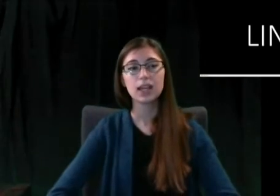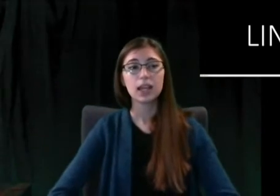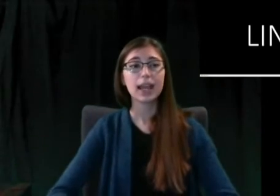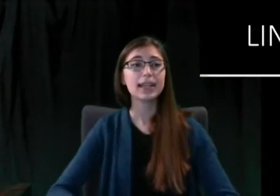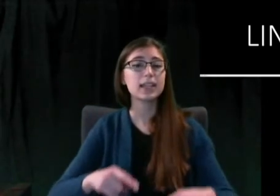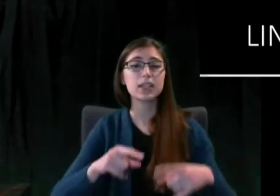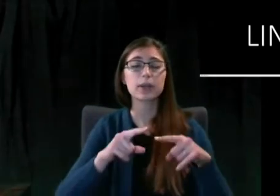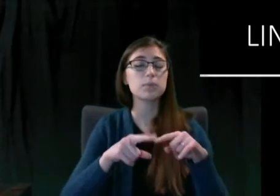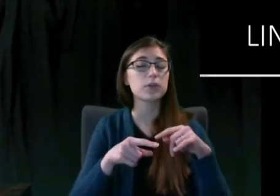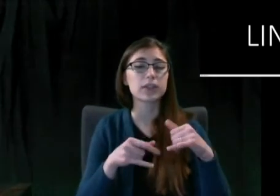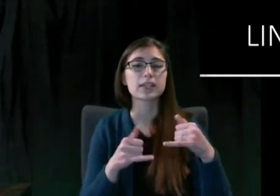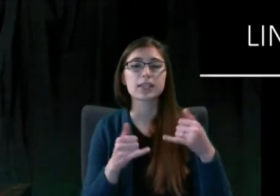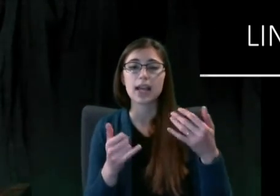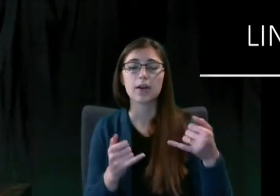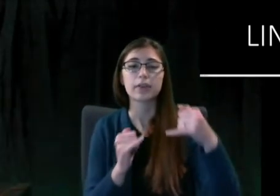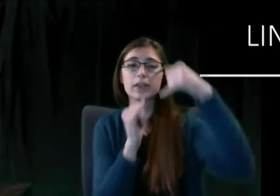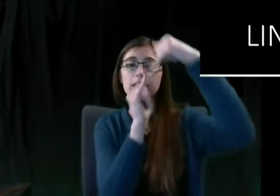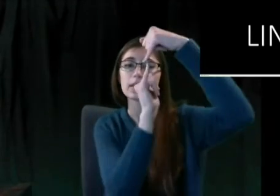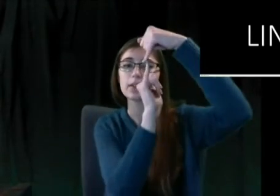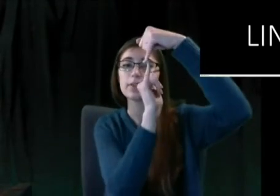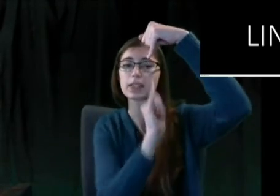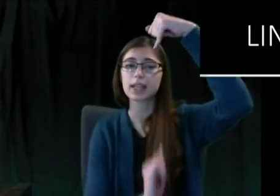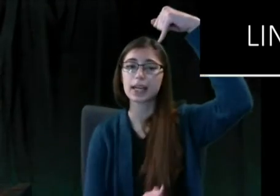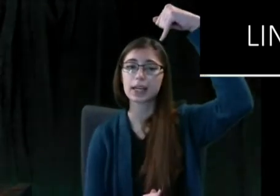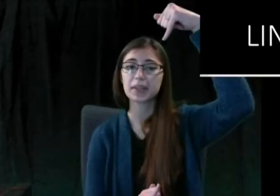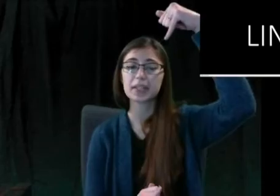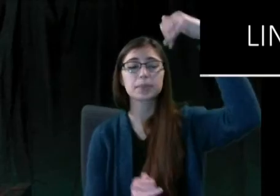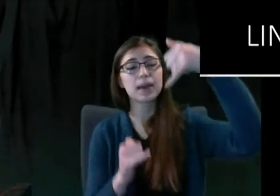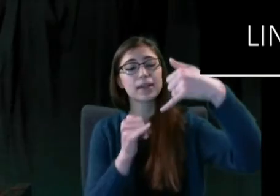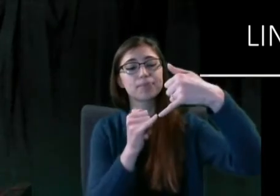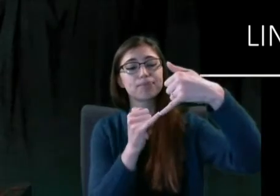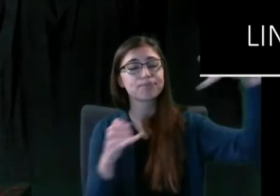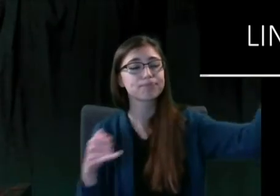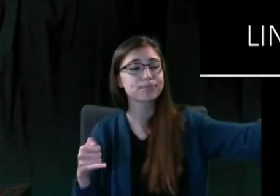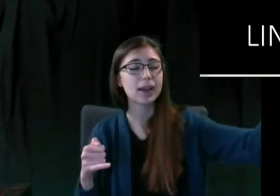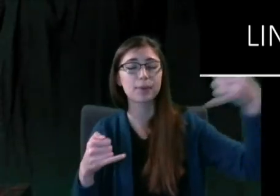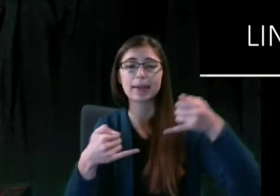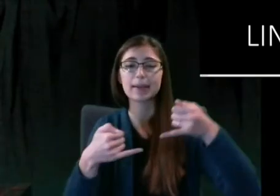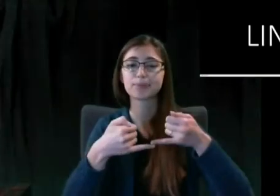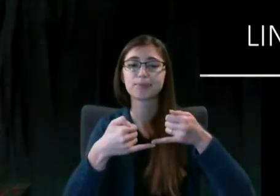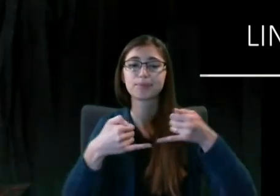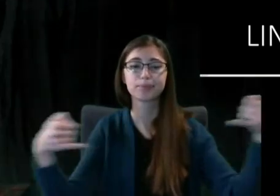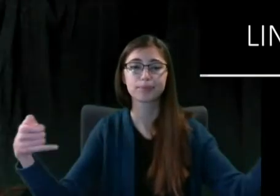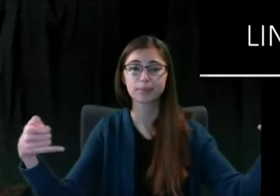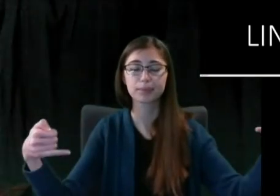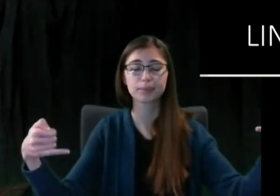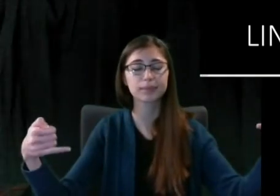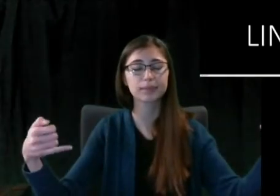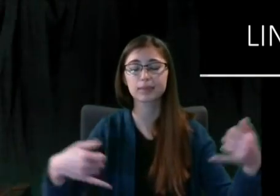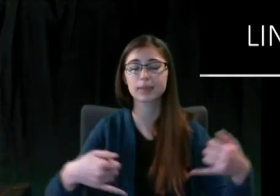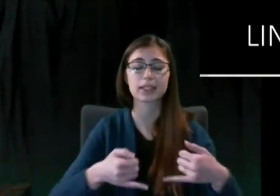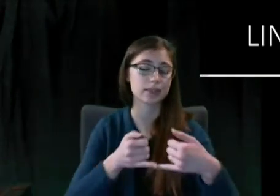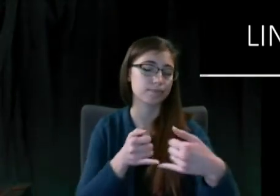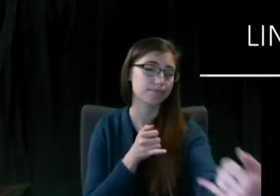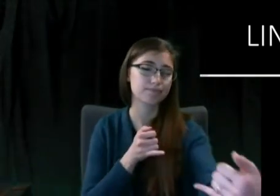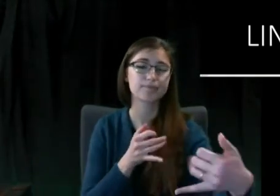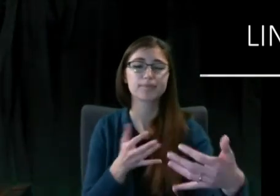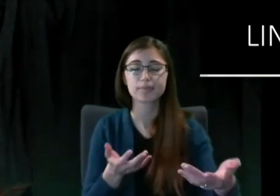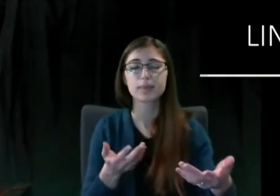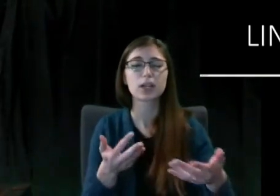And then you can move this however you need to. If it's a line going this way, that way, just